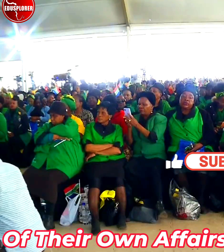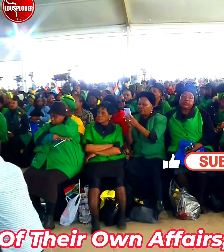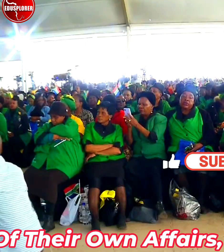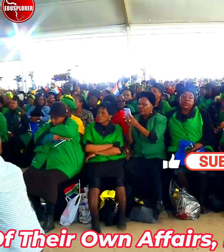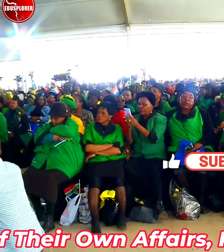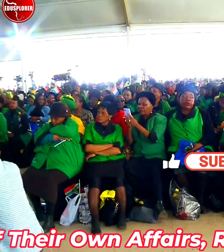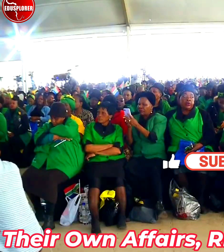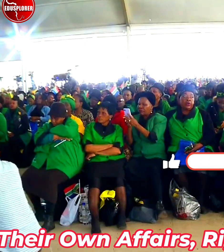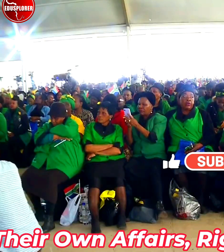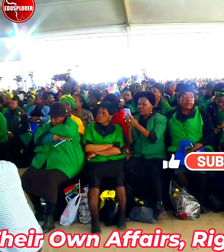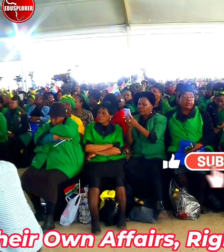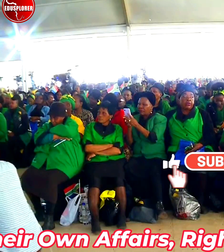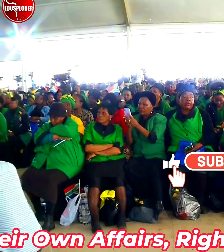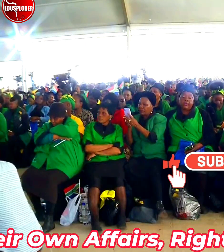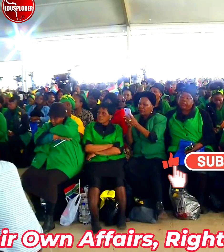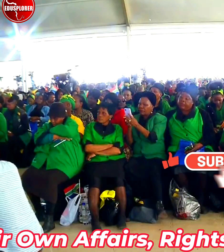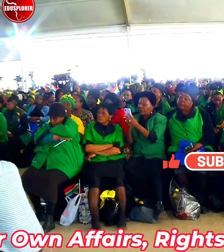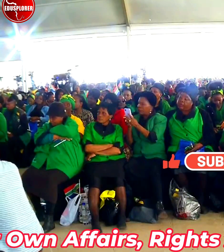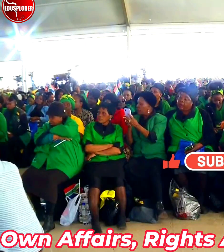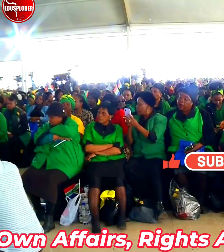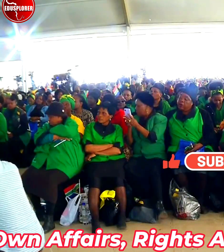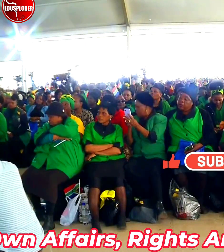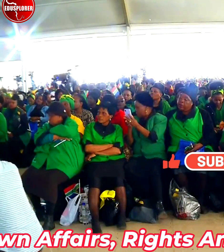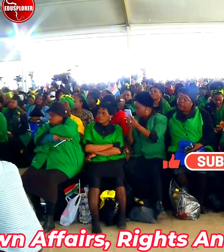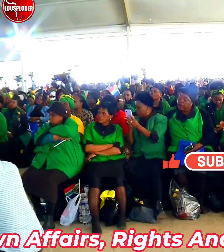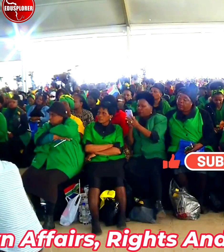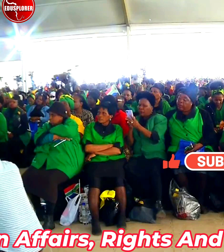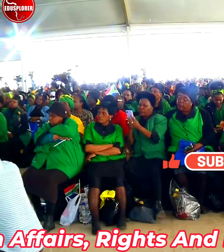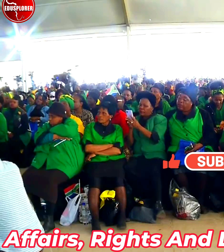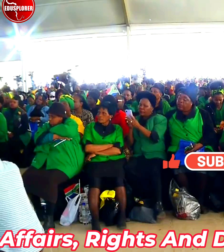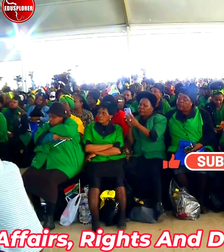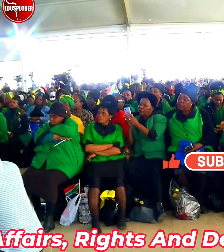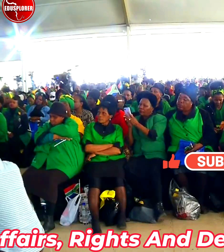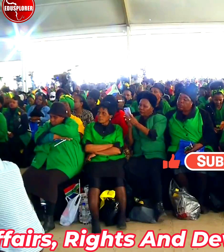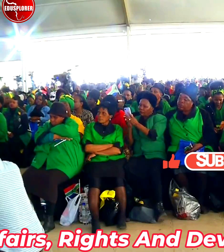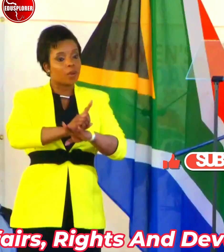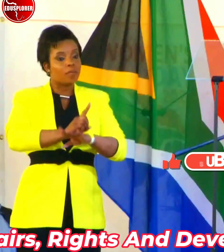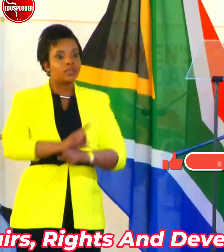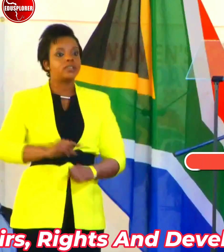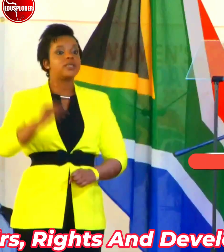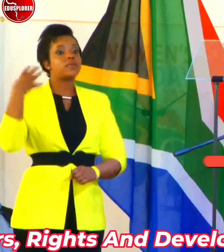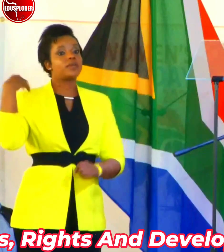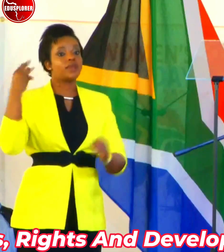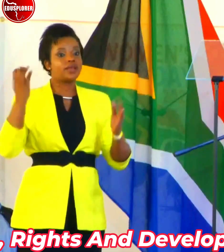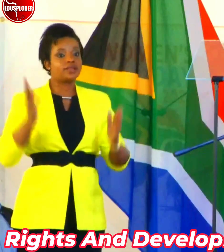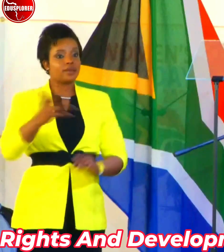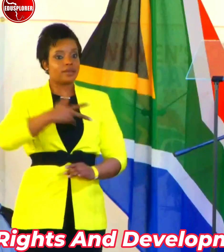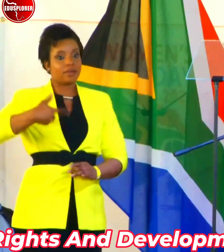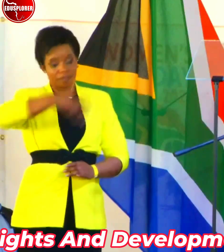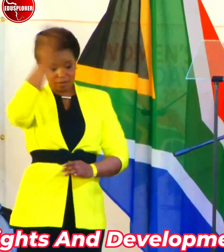and attain that moment, Minister Dlamini Zuma, of total